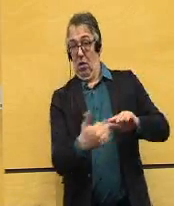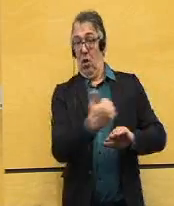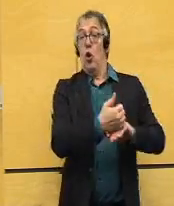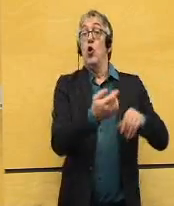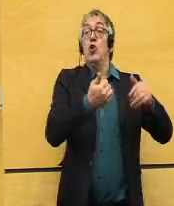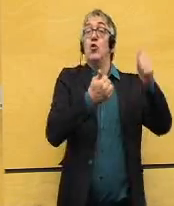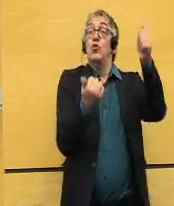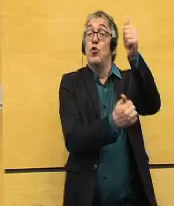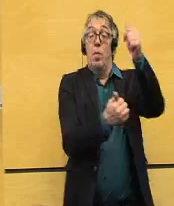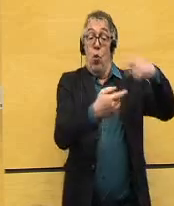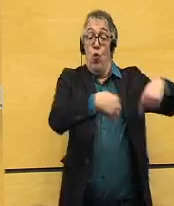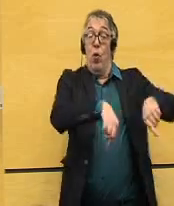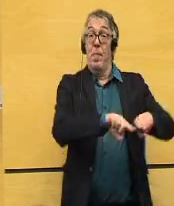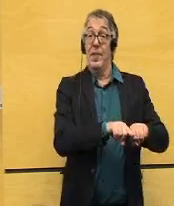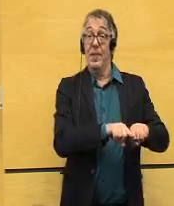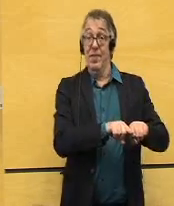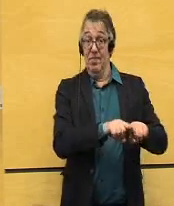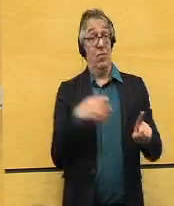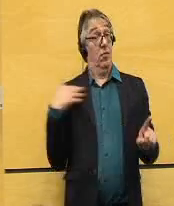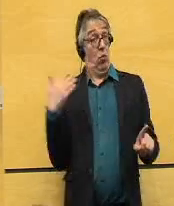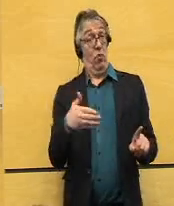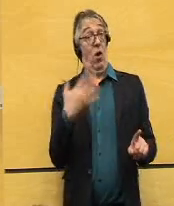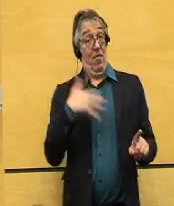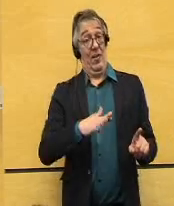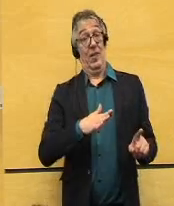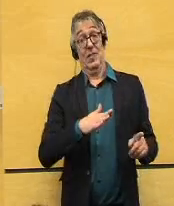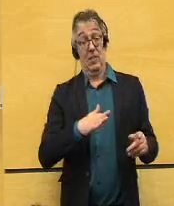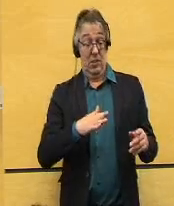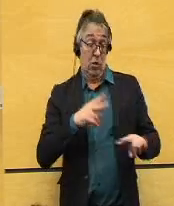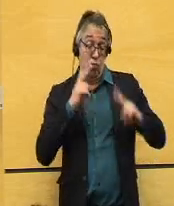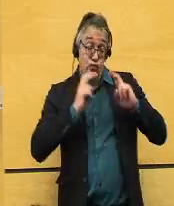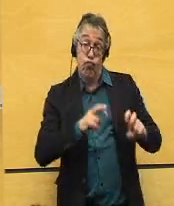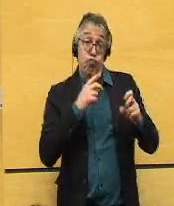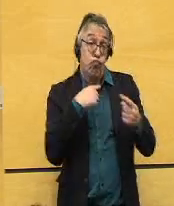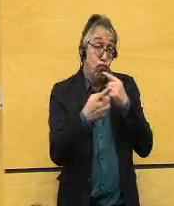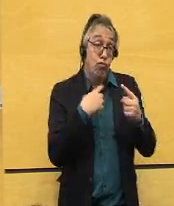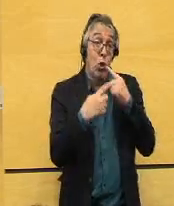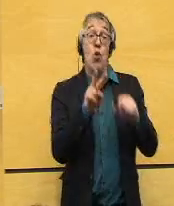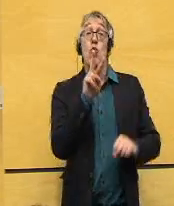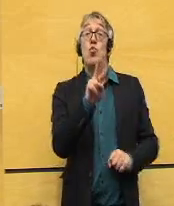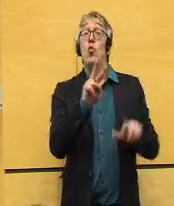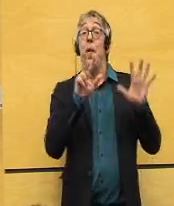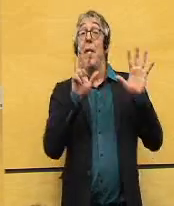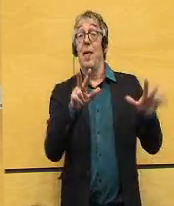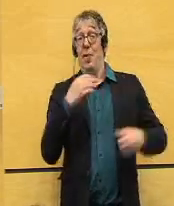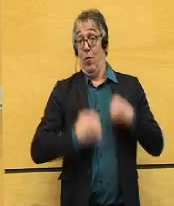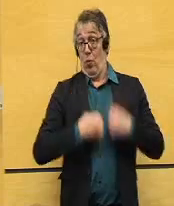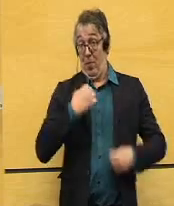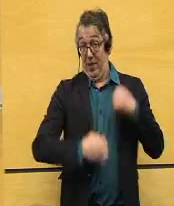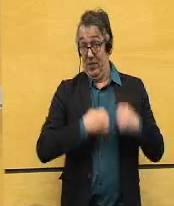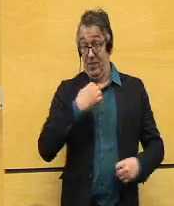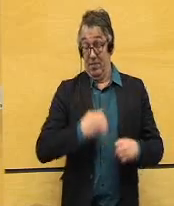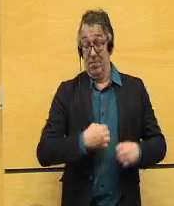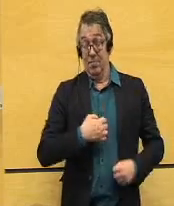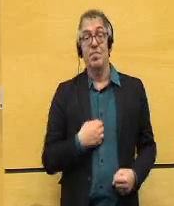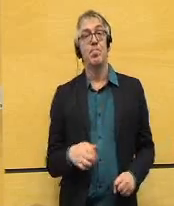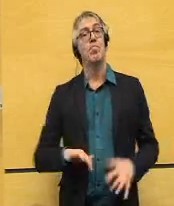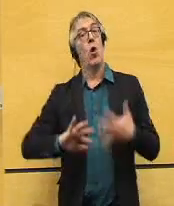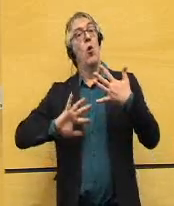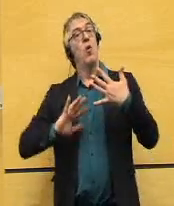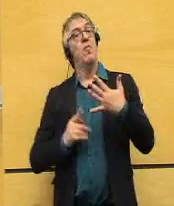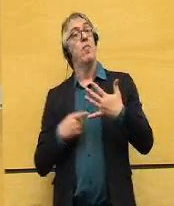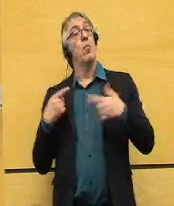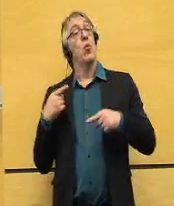to date, and this needs to be expanded, of course, in future. And fifth, in regard to that law, it is